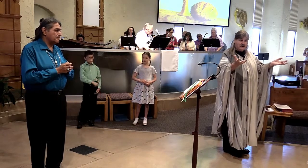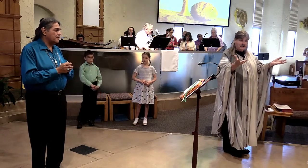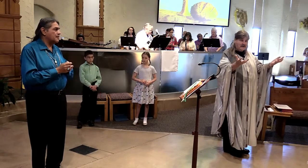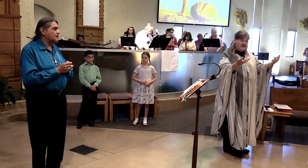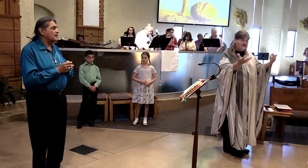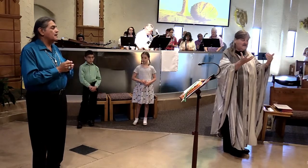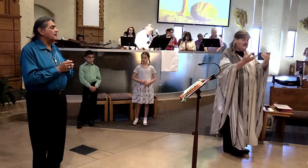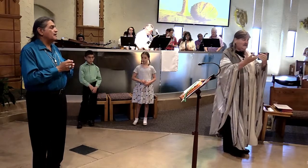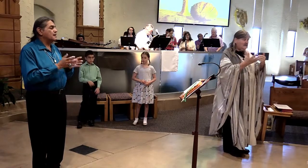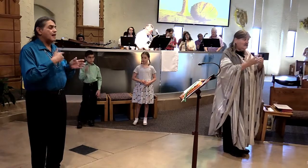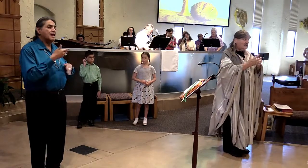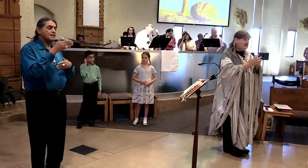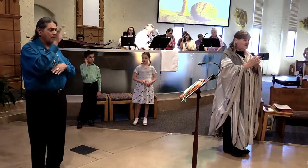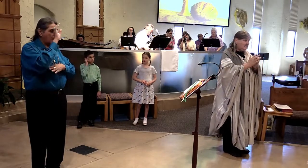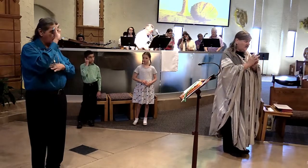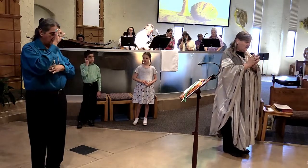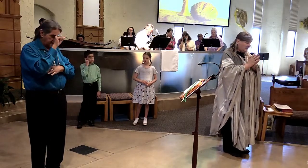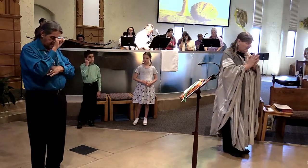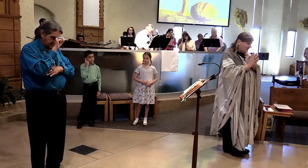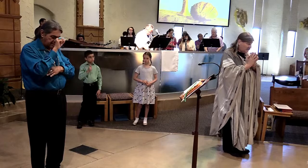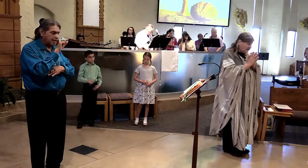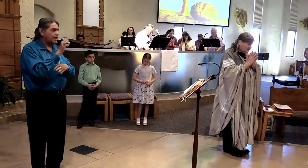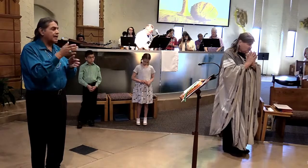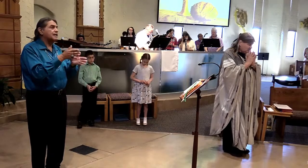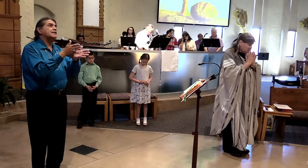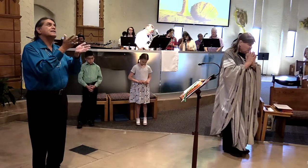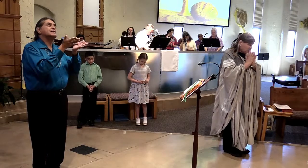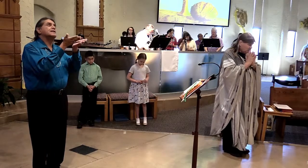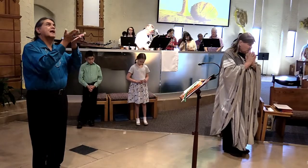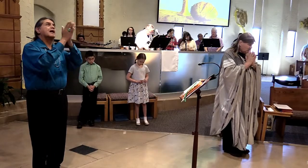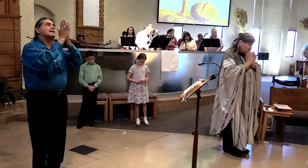Let us bow our heads and let us call on Almighty God